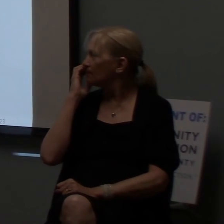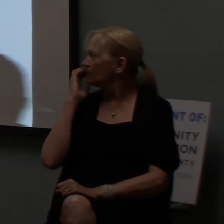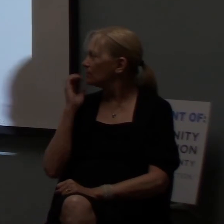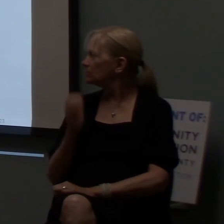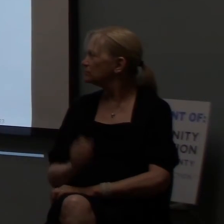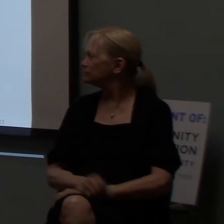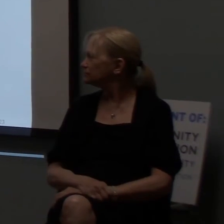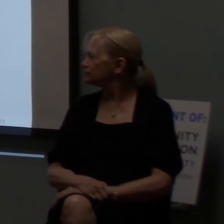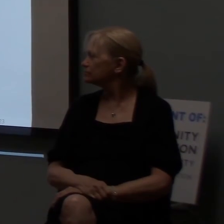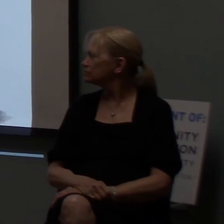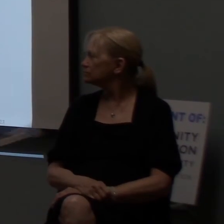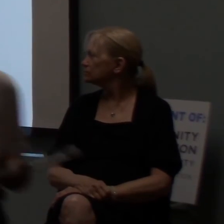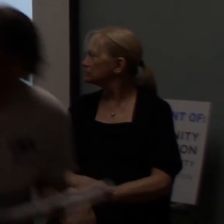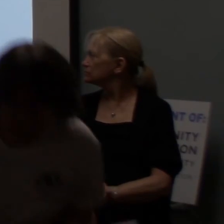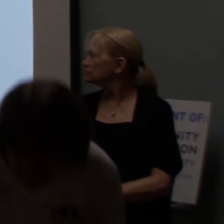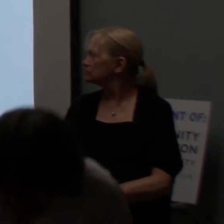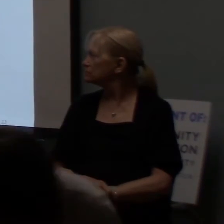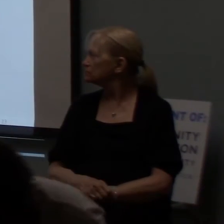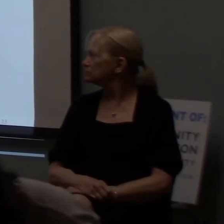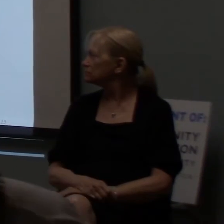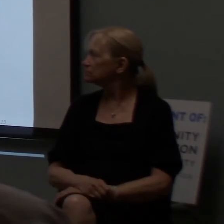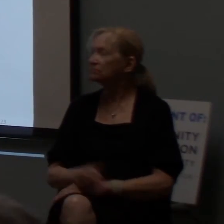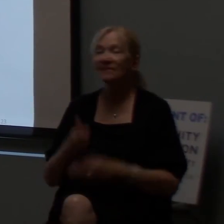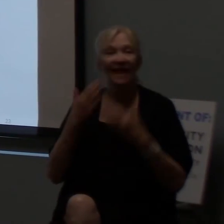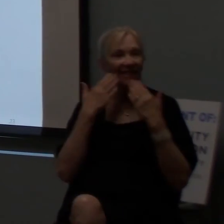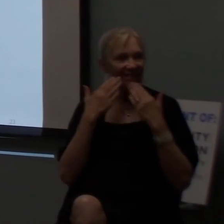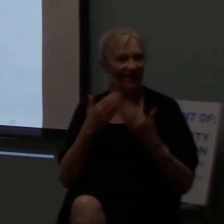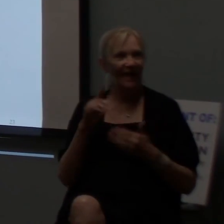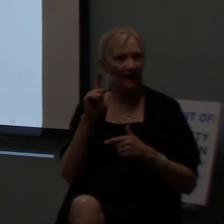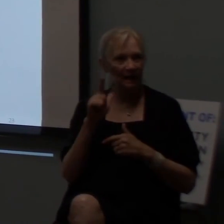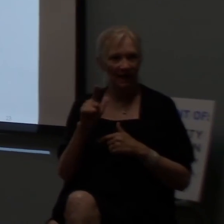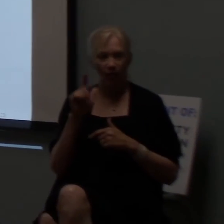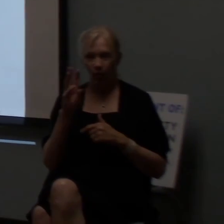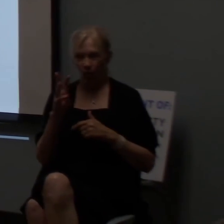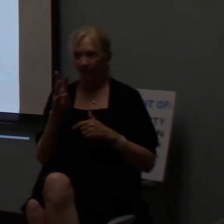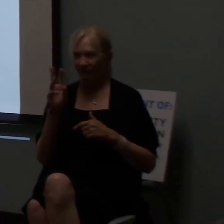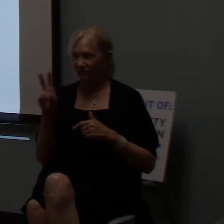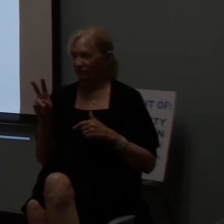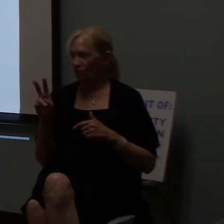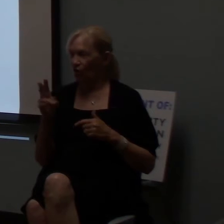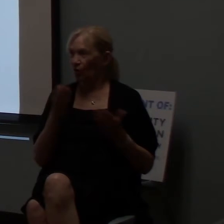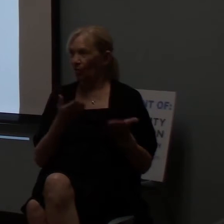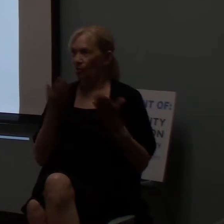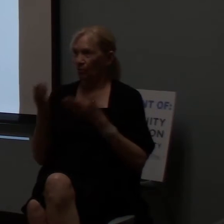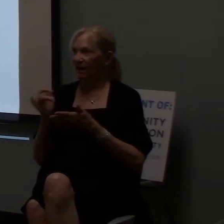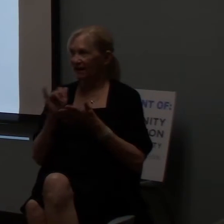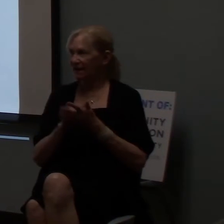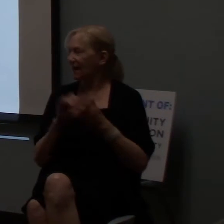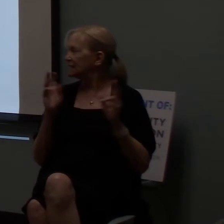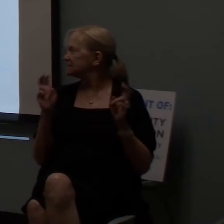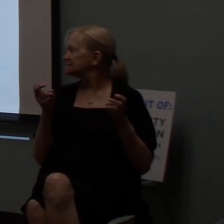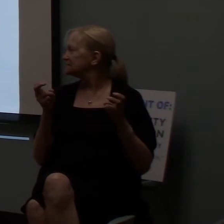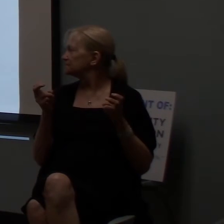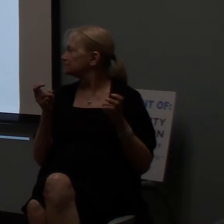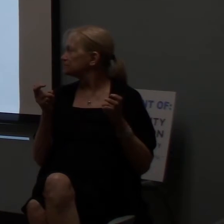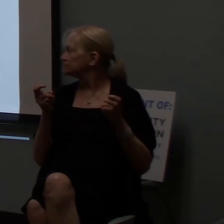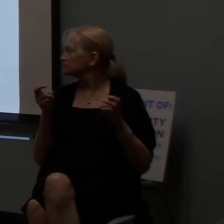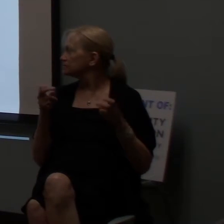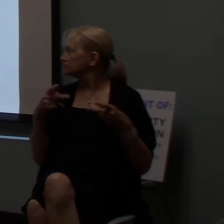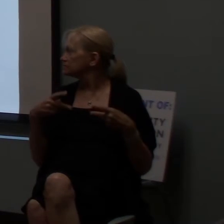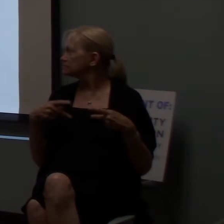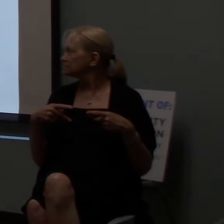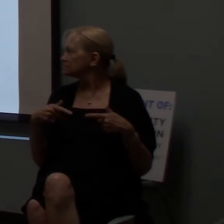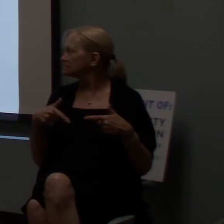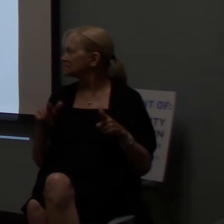Welcome. I'd like to thank the League of Women Voters for bringing this topic up and allowing me to speak